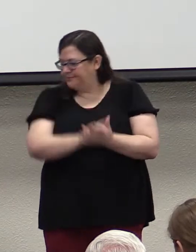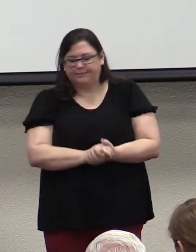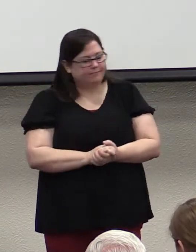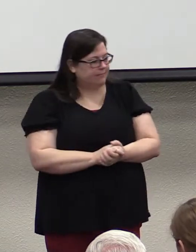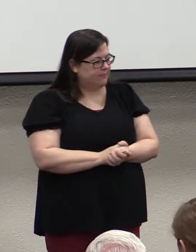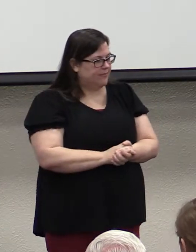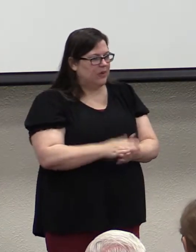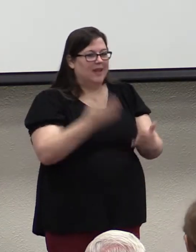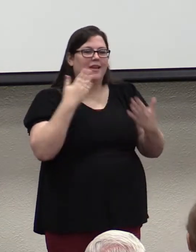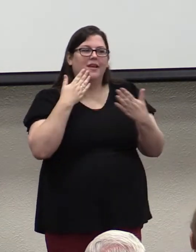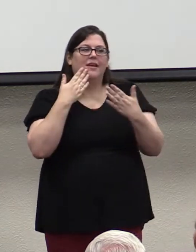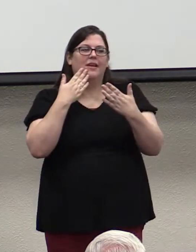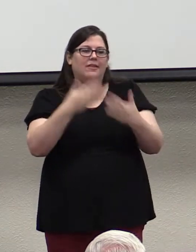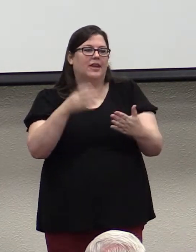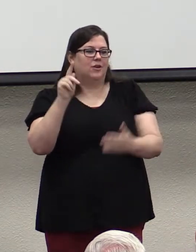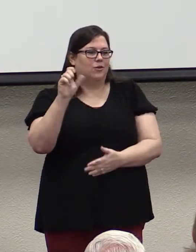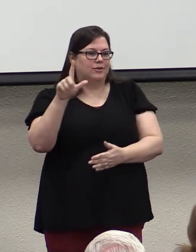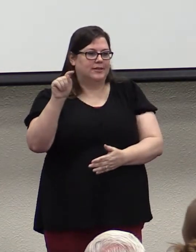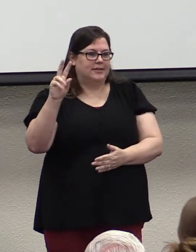Thank you, Kolton.